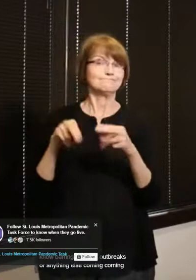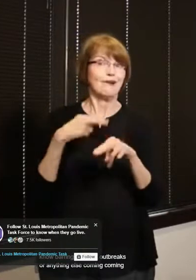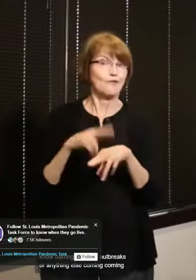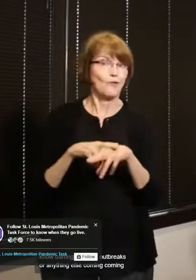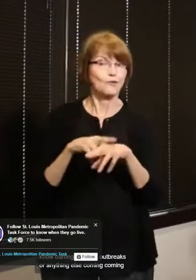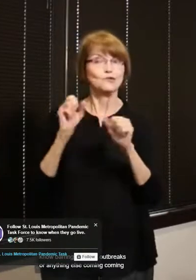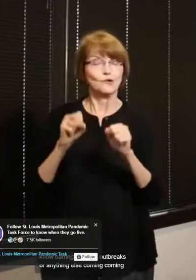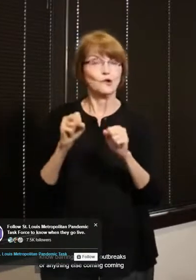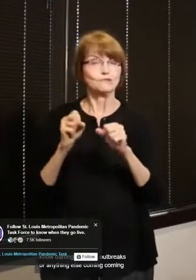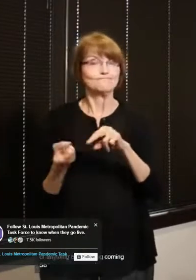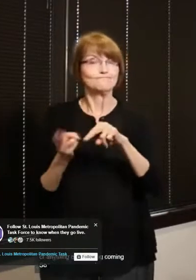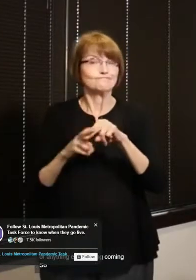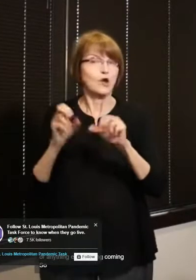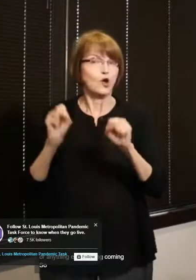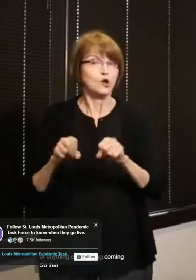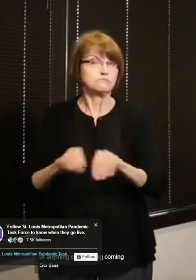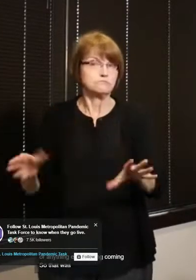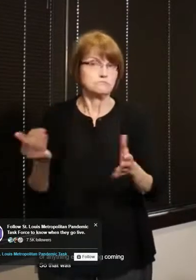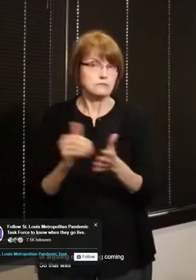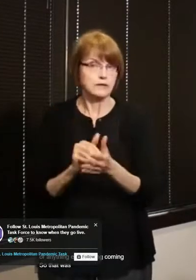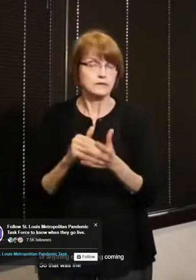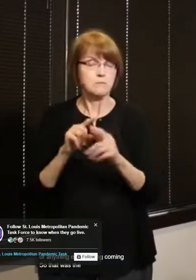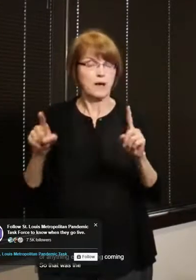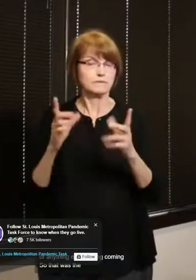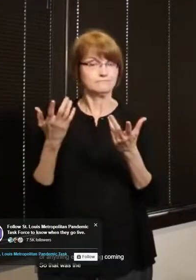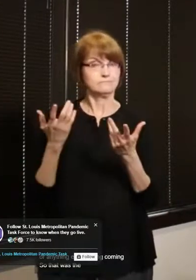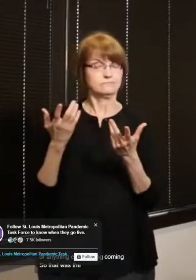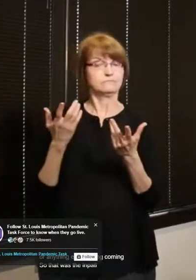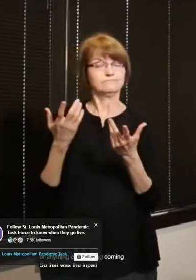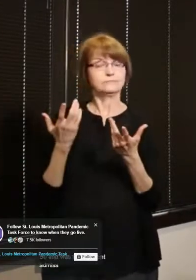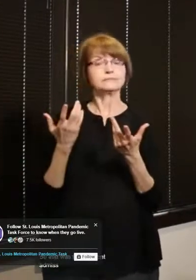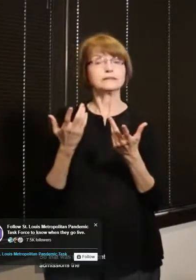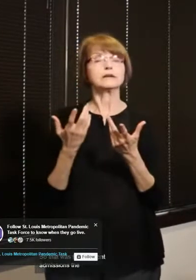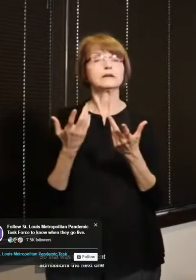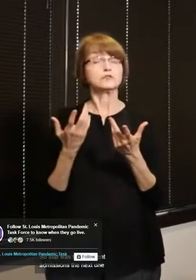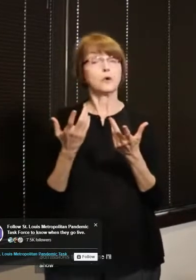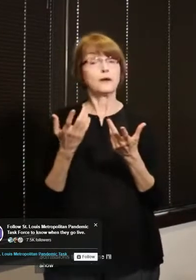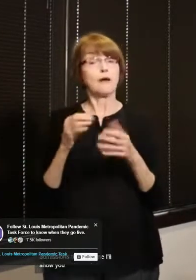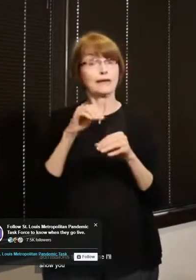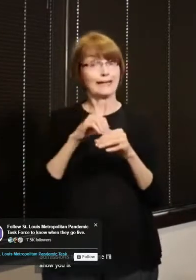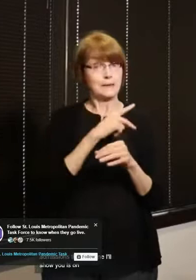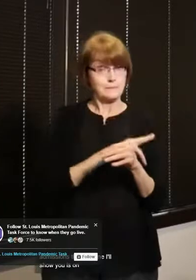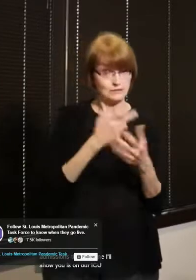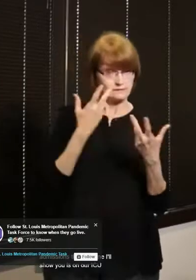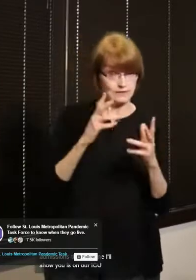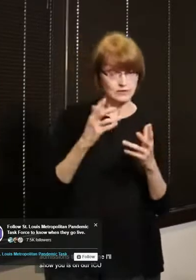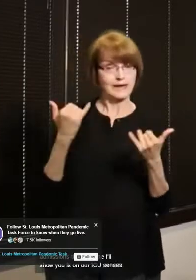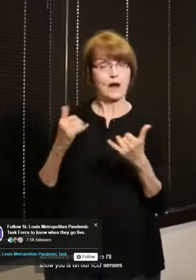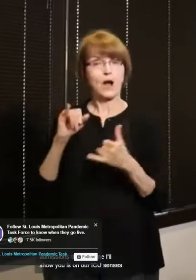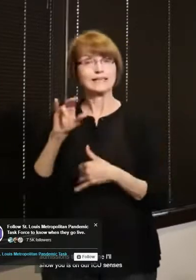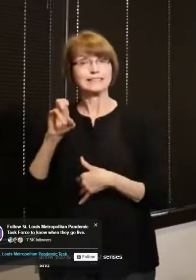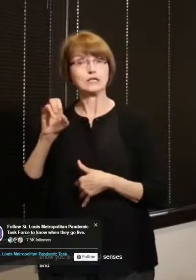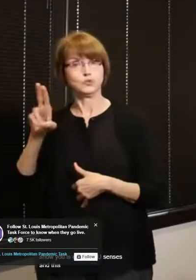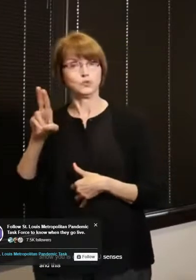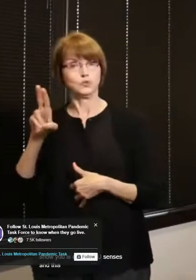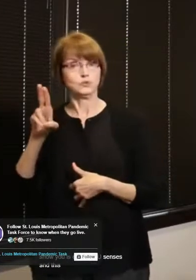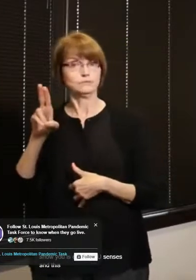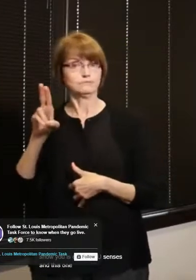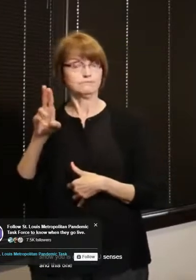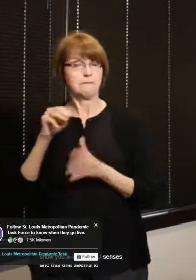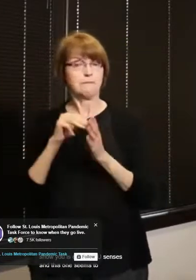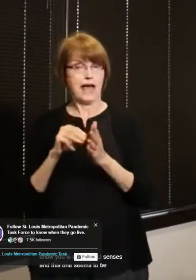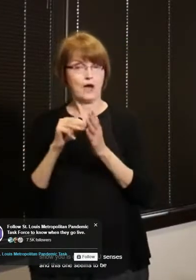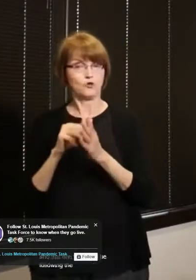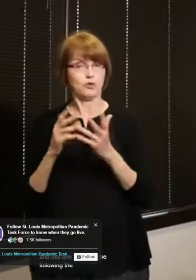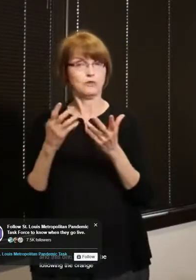about. So that was the inpatient admissions. And next one I'll show you is on our ICU census. And this one seems to be